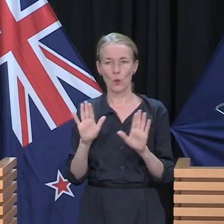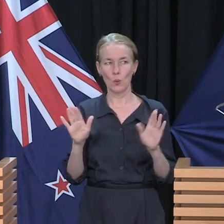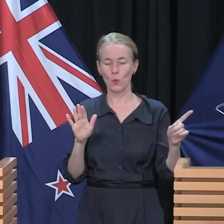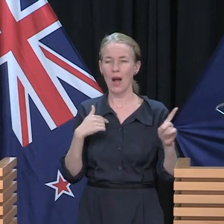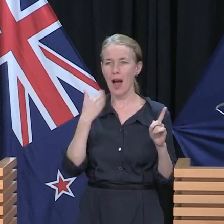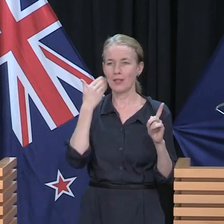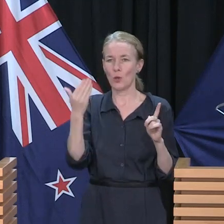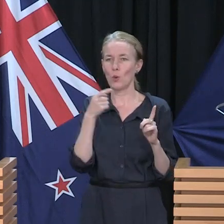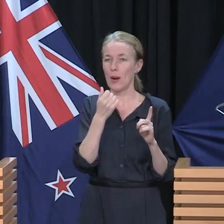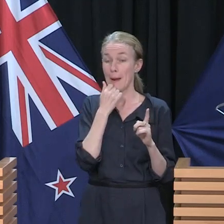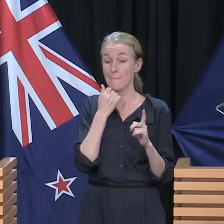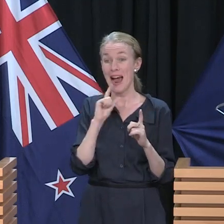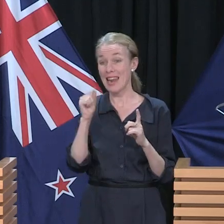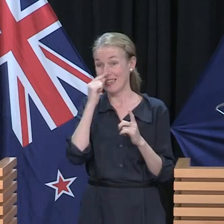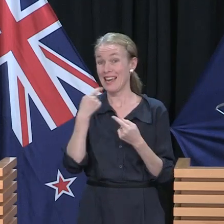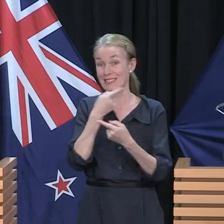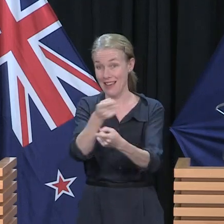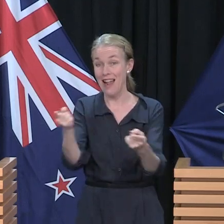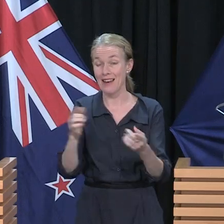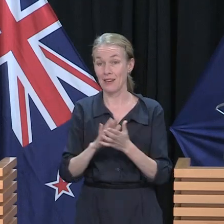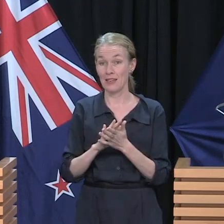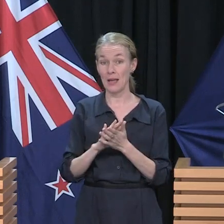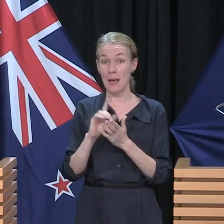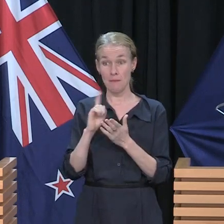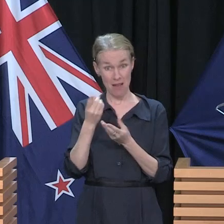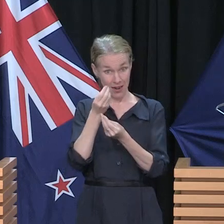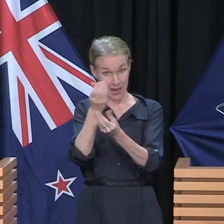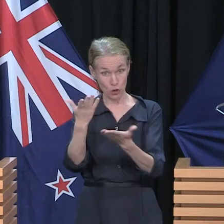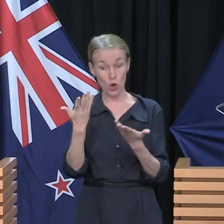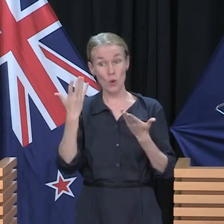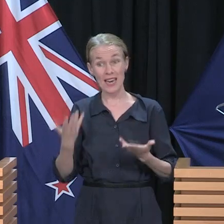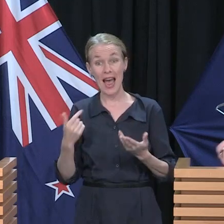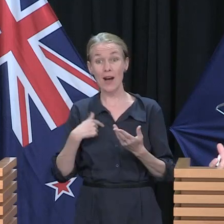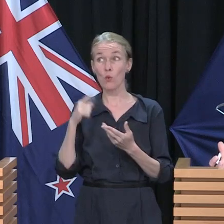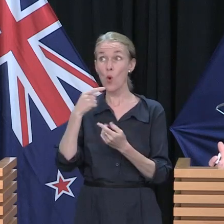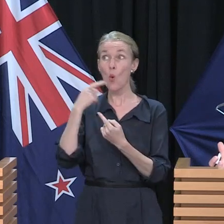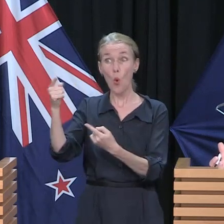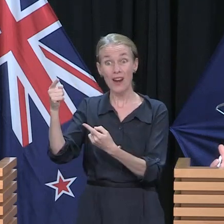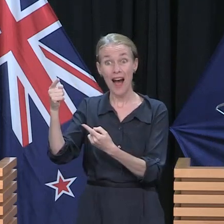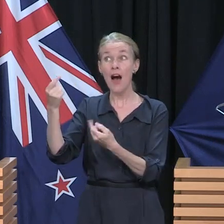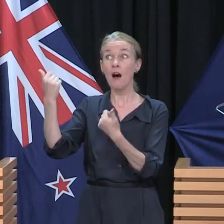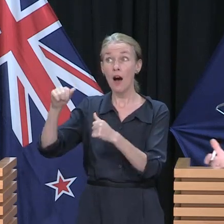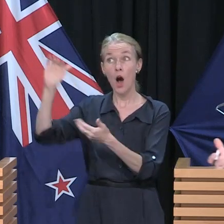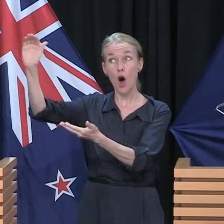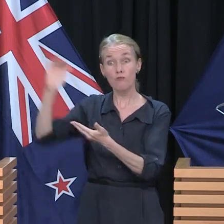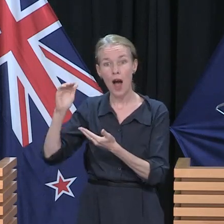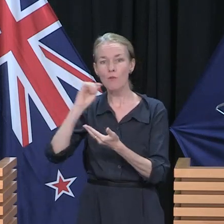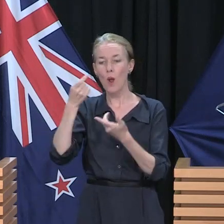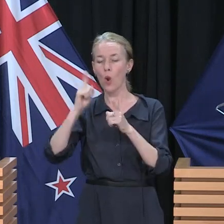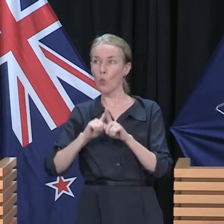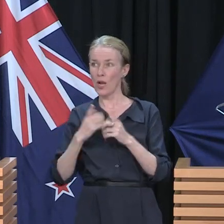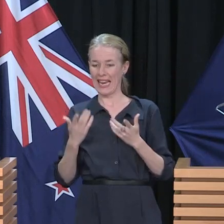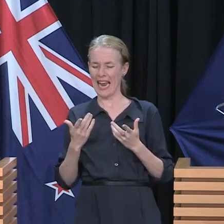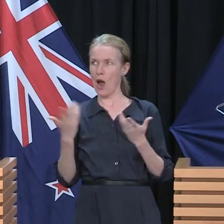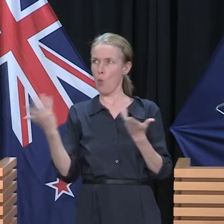that. Yeah. What I can say is we now have a group looking at where those new ventilators should be distributed to make sure we have got them